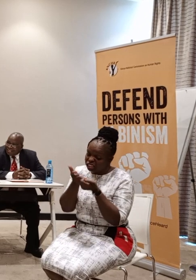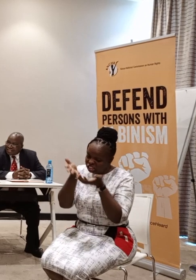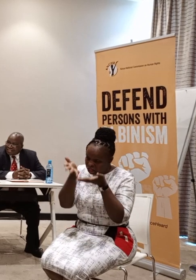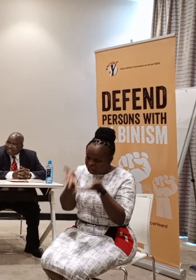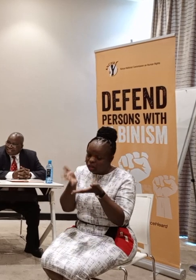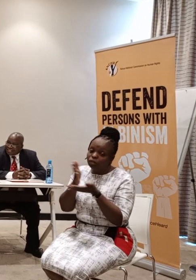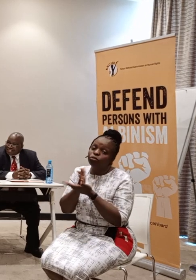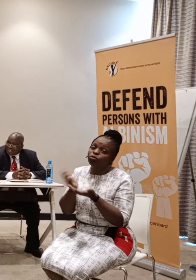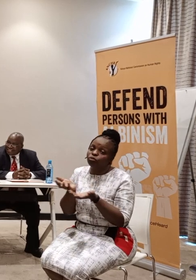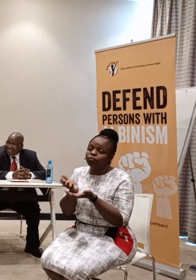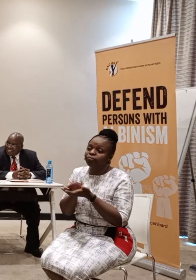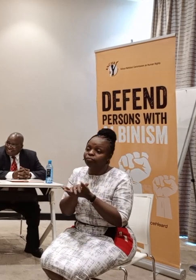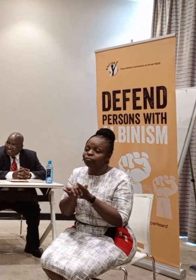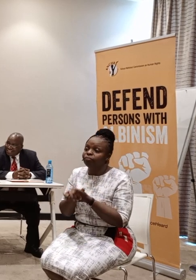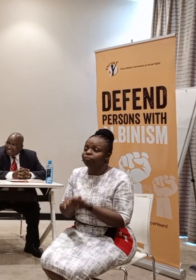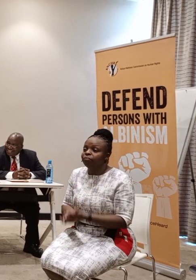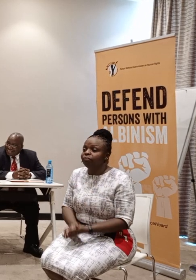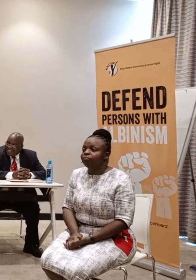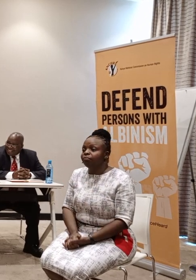challenge is there.